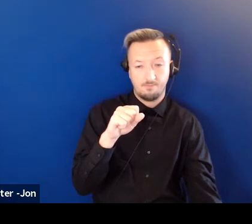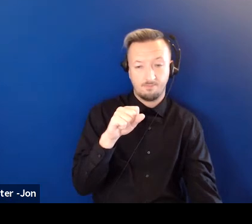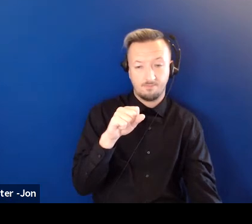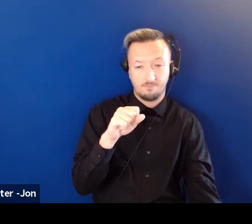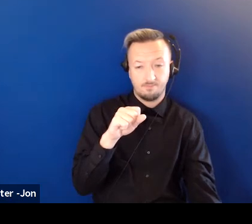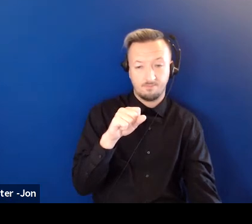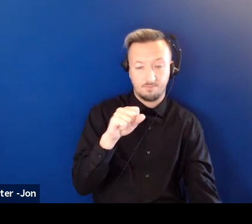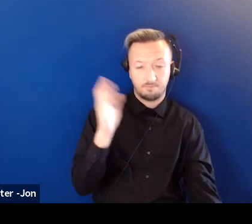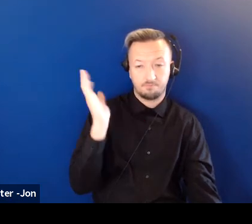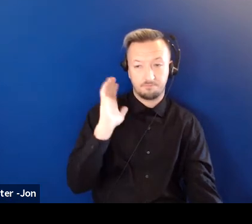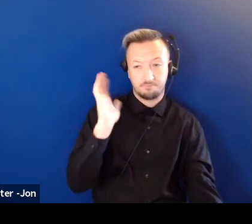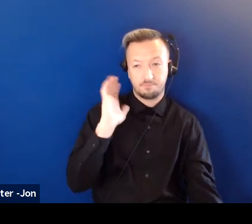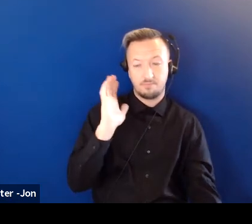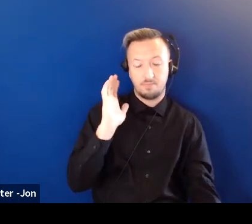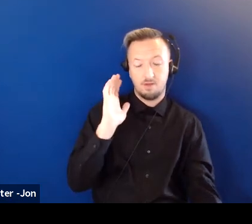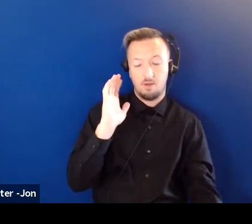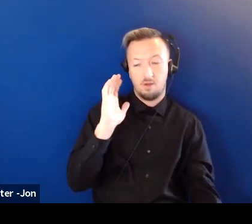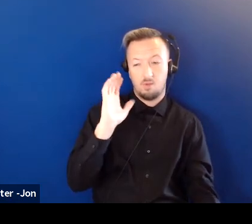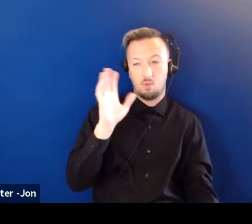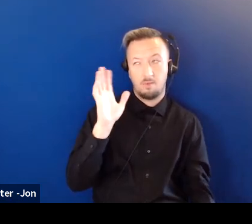parent and information